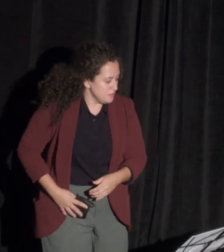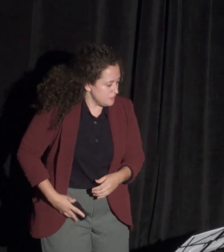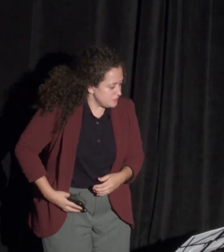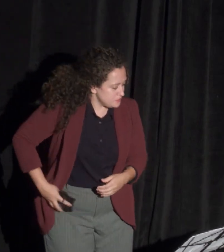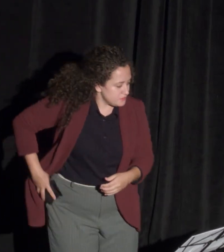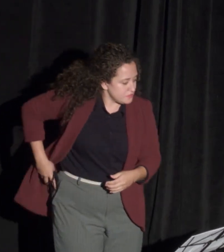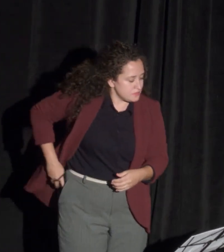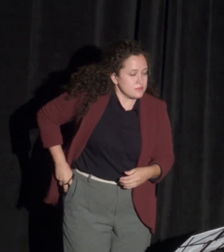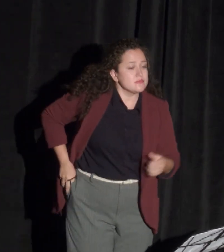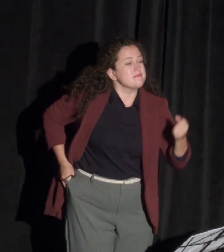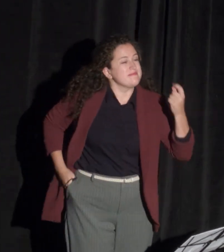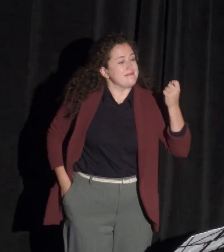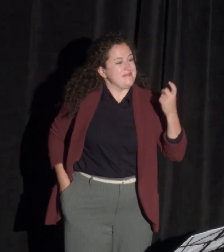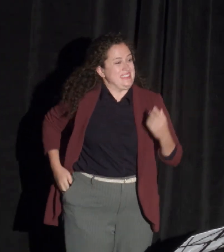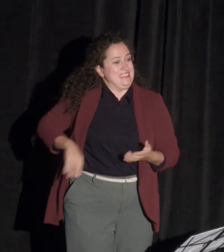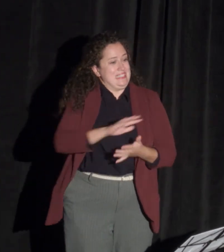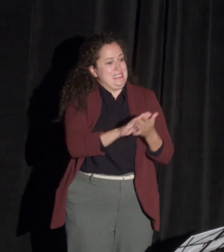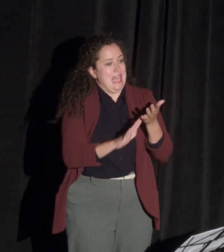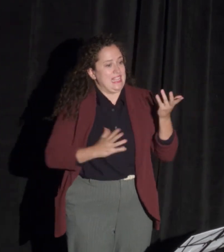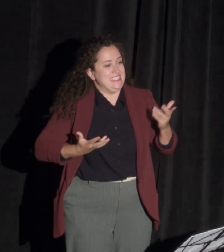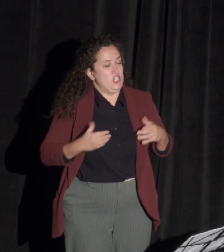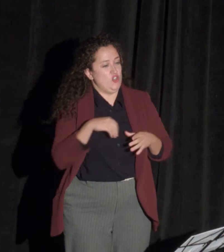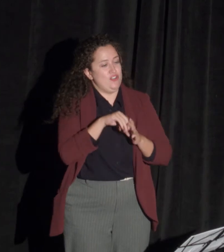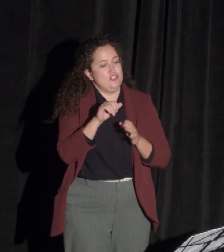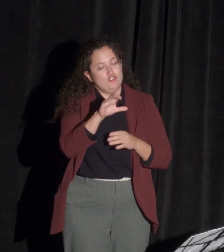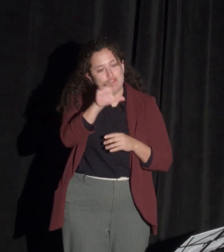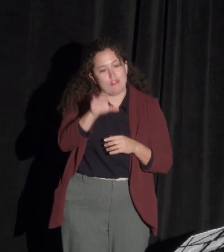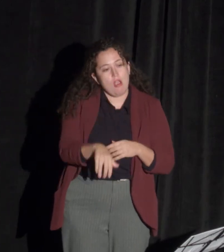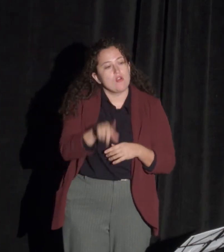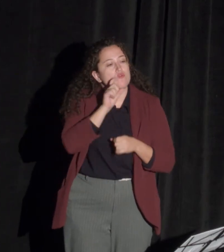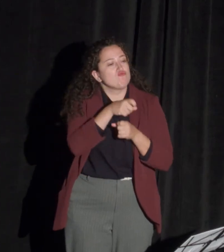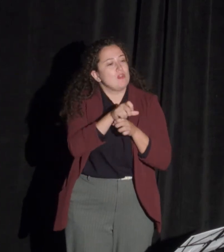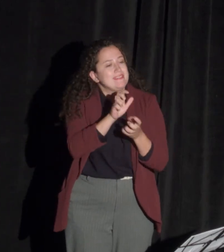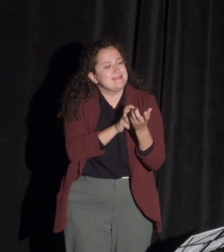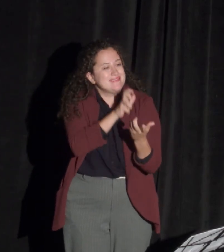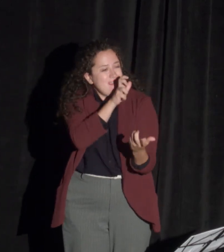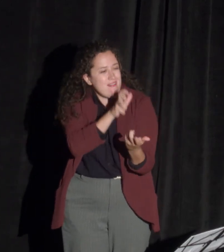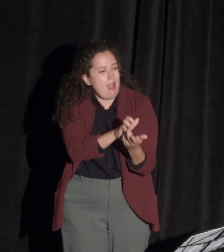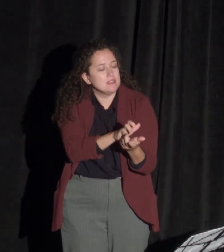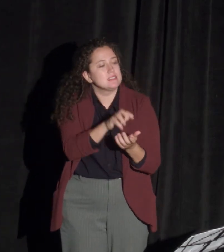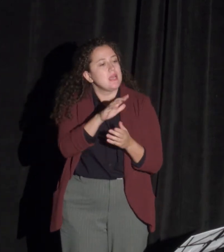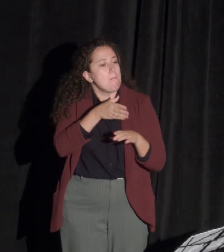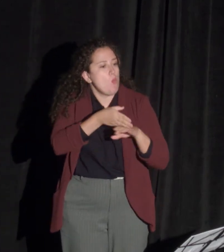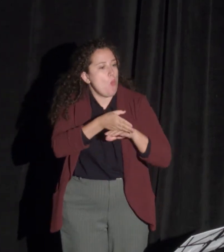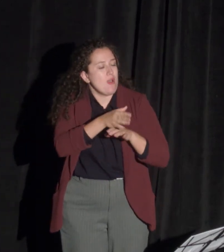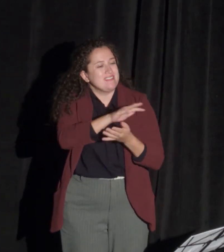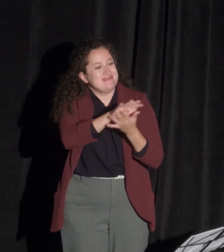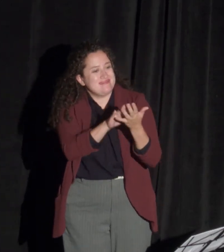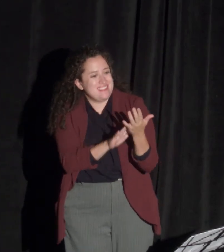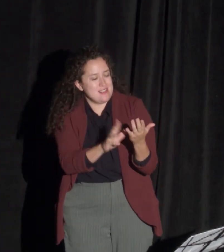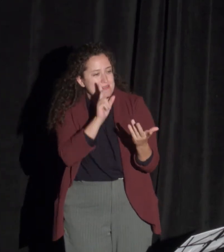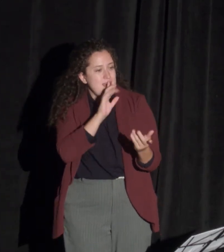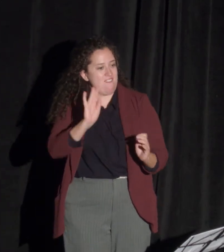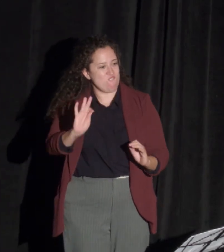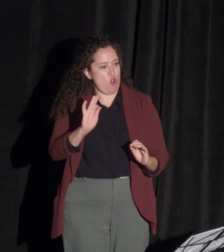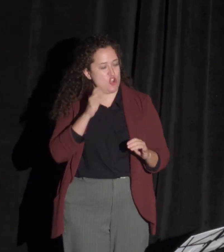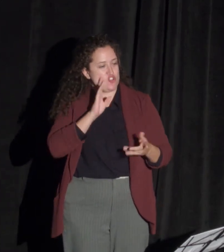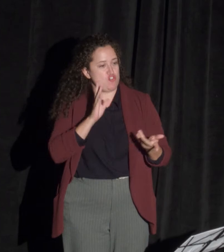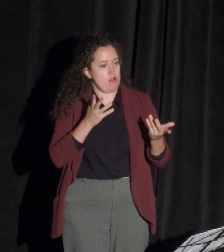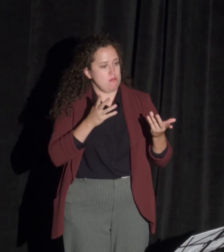creates custom wood furniture design and fabrication services for corporate, commercial, and residential clients, as well as public and private art.